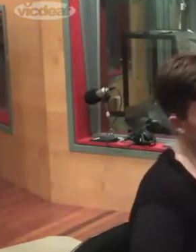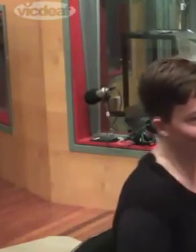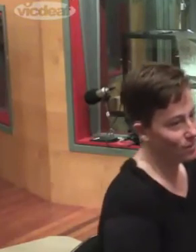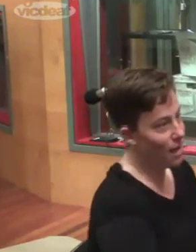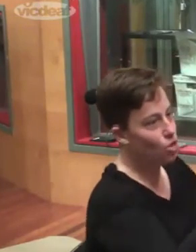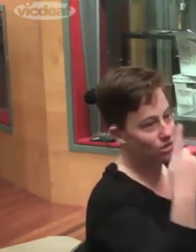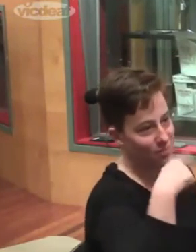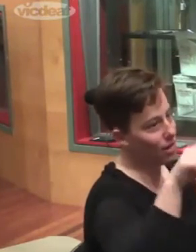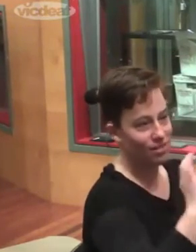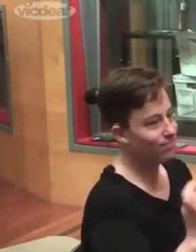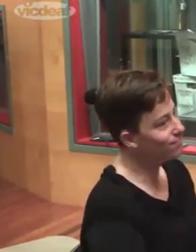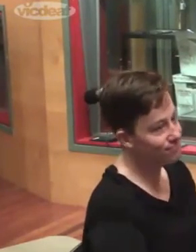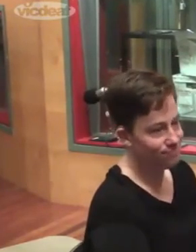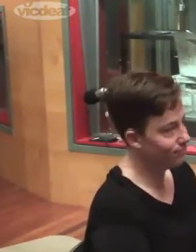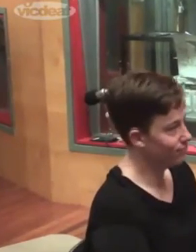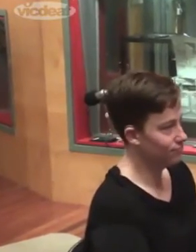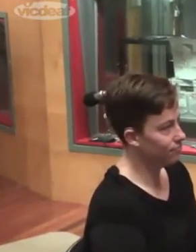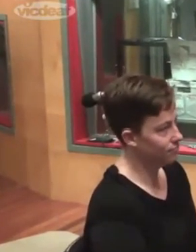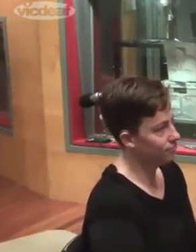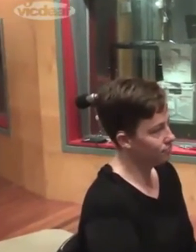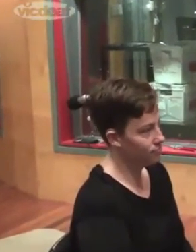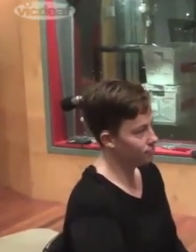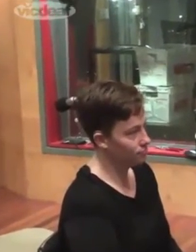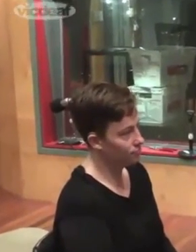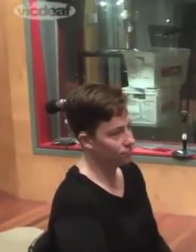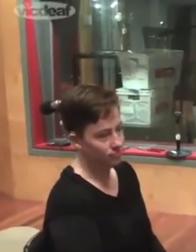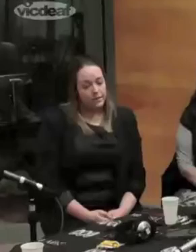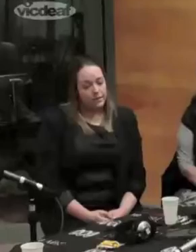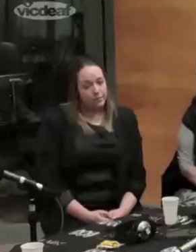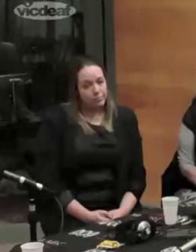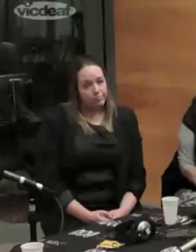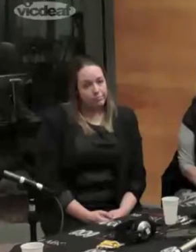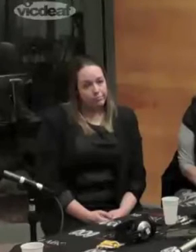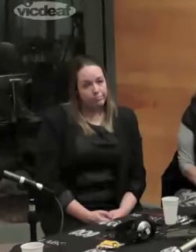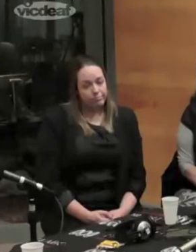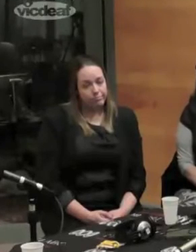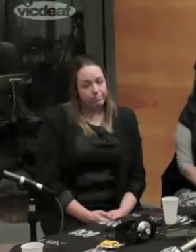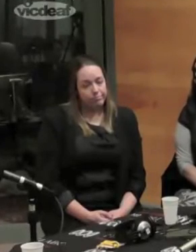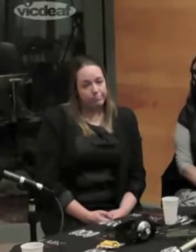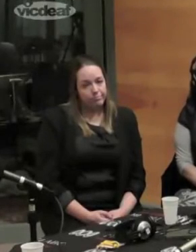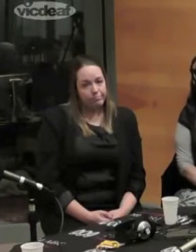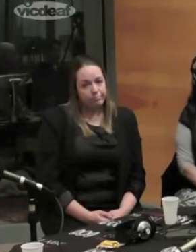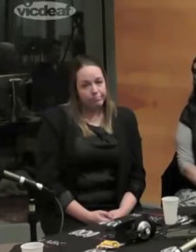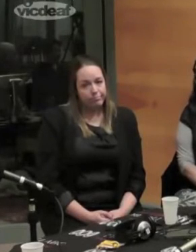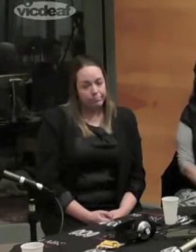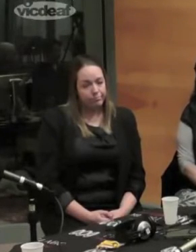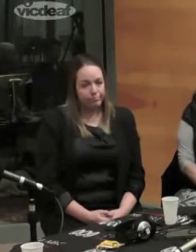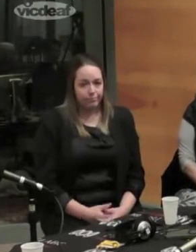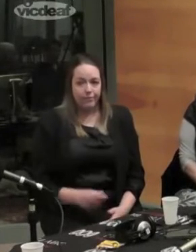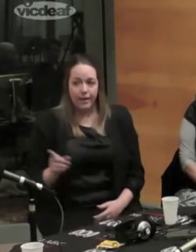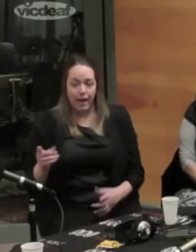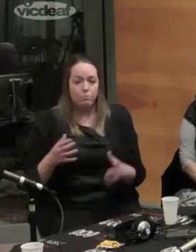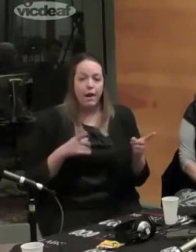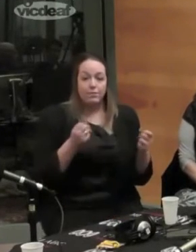successfully advocate to have an interpreter provided at the birth, but I know a lot of deaf people don't get that to happen for them in the end, which is just terrible. Well, so